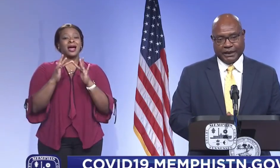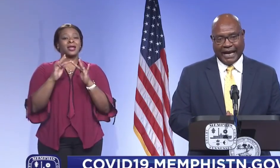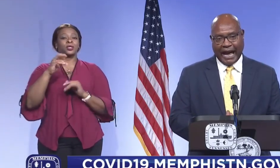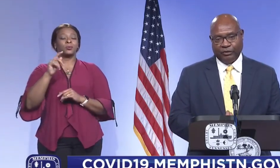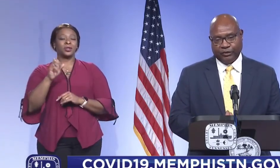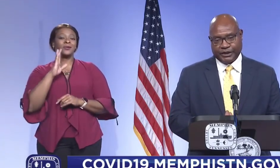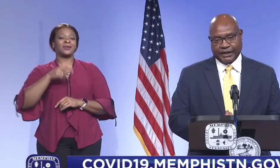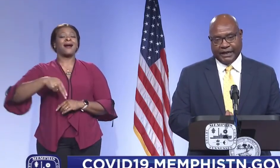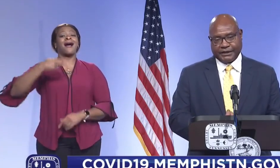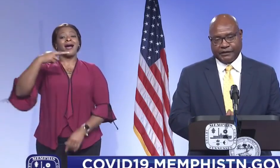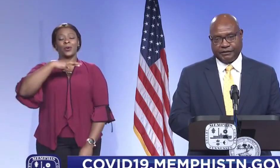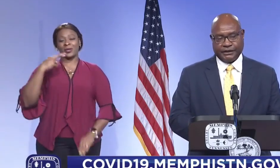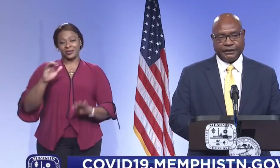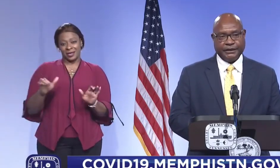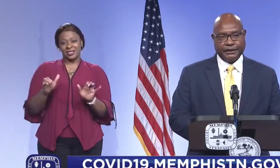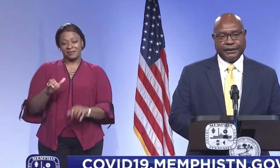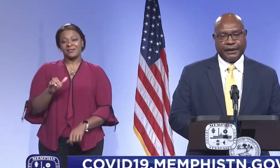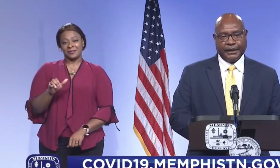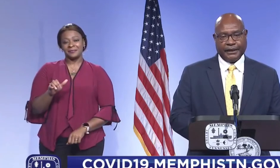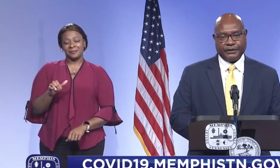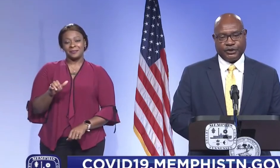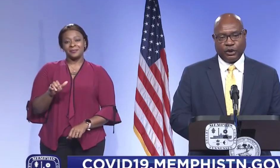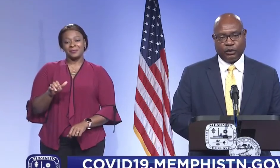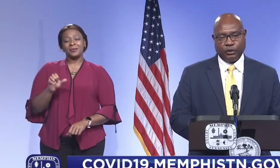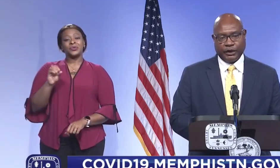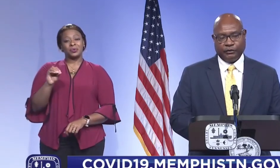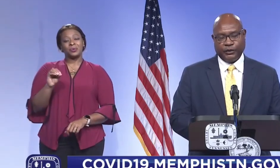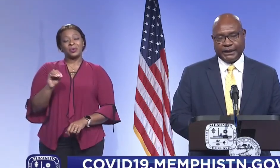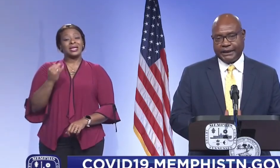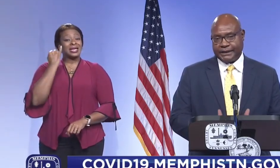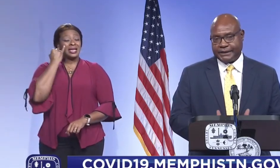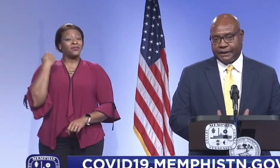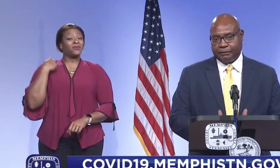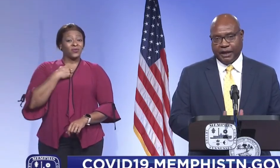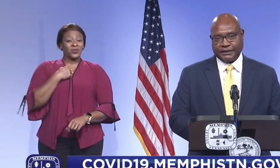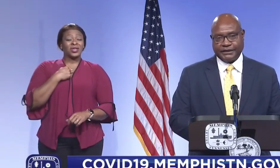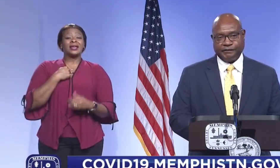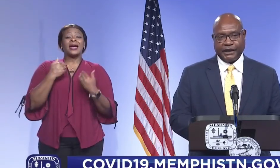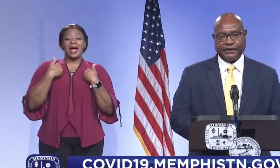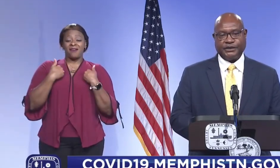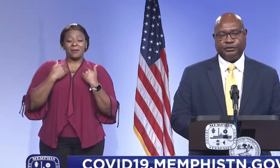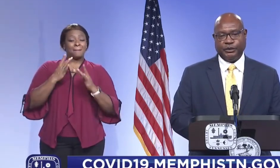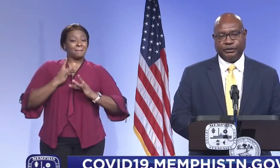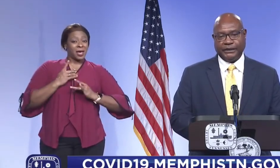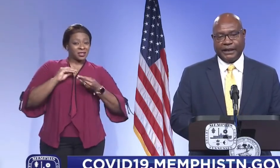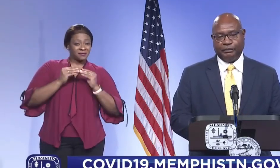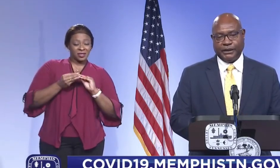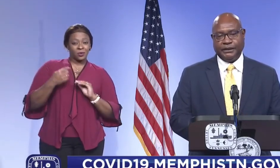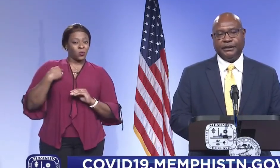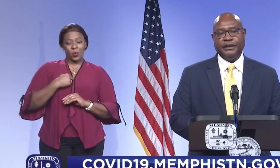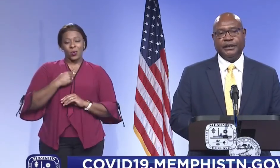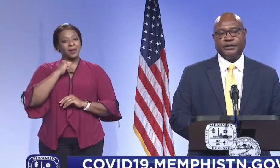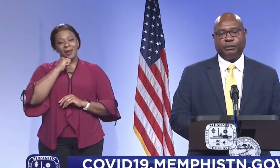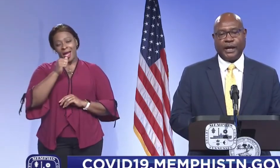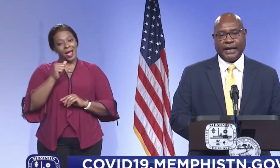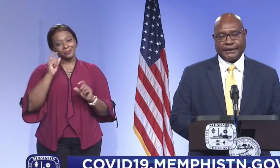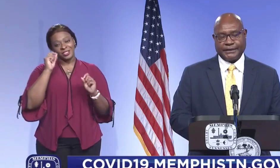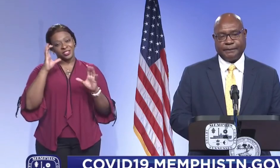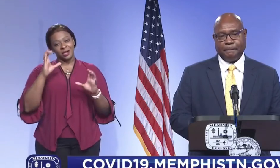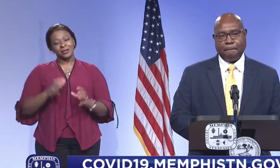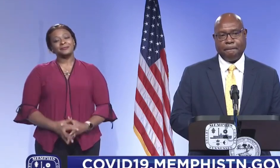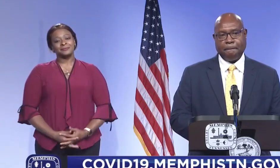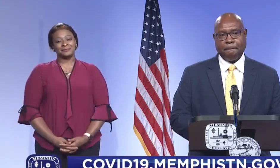be a high-risk activity. So if we get some positive cases, we would not be